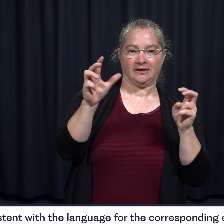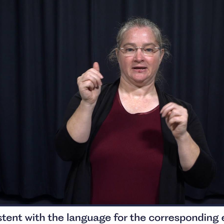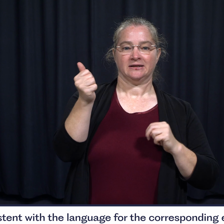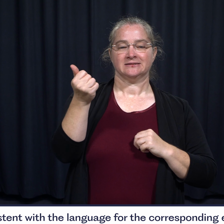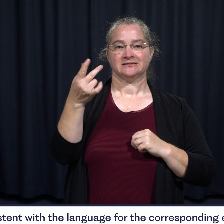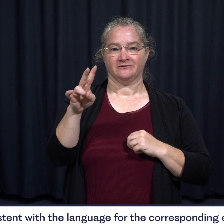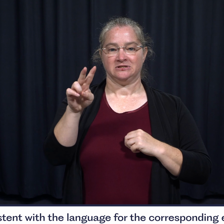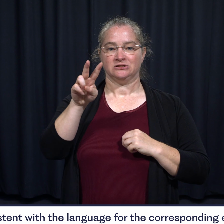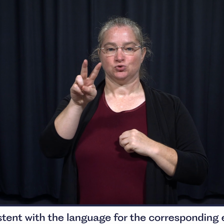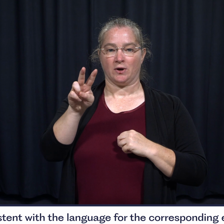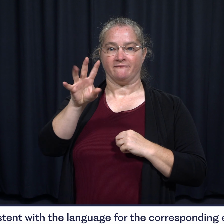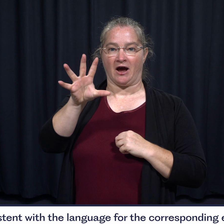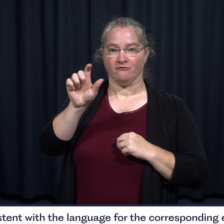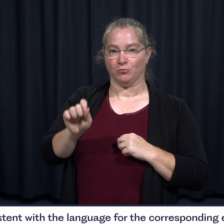1725.4, B3.